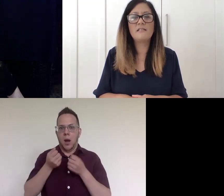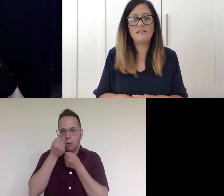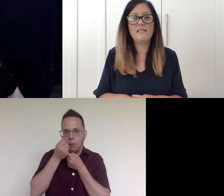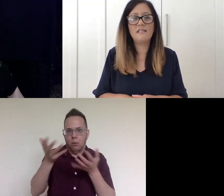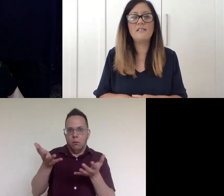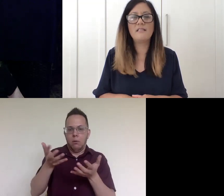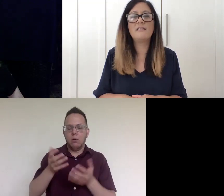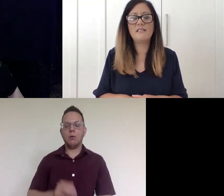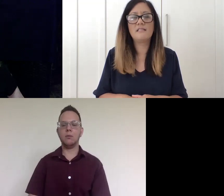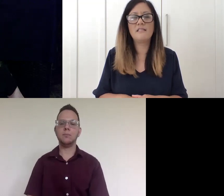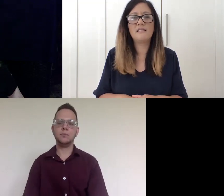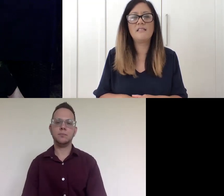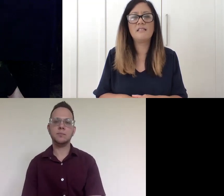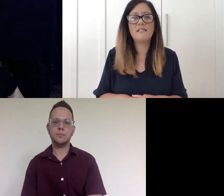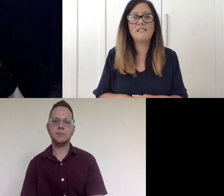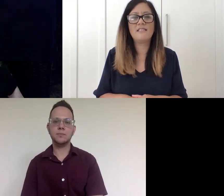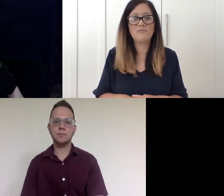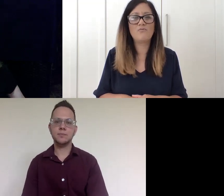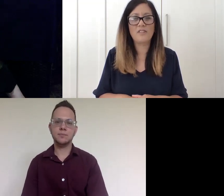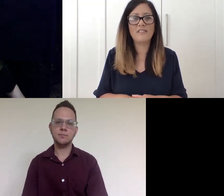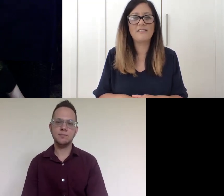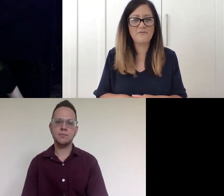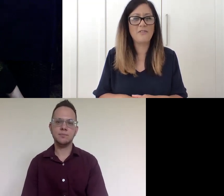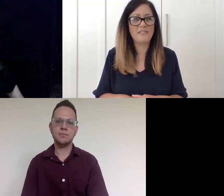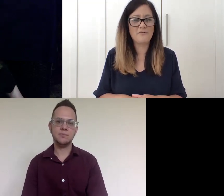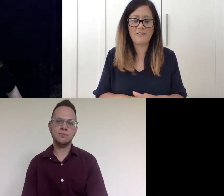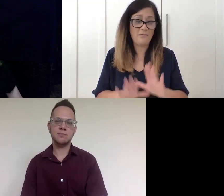disability. And that's really good advice.